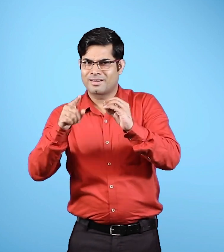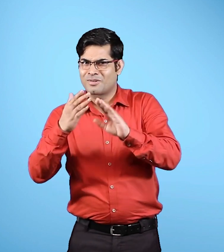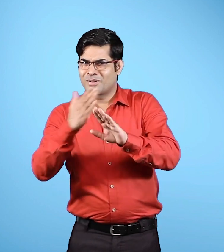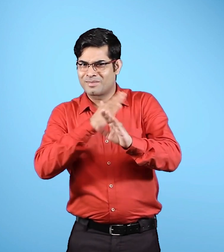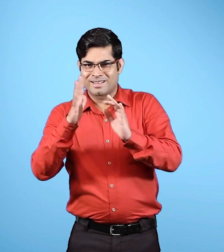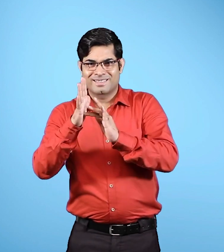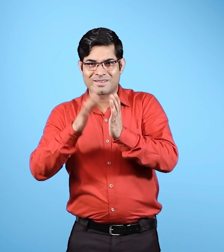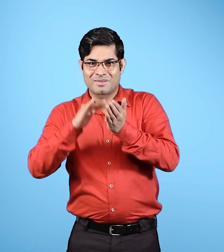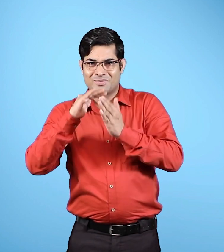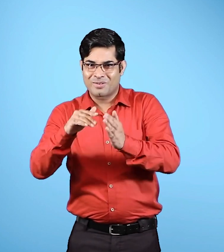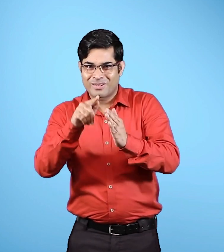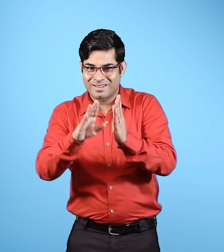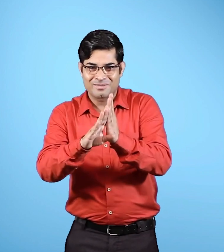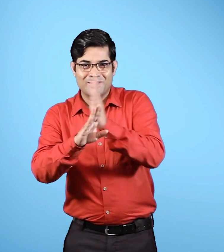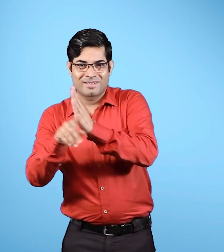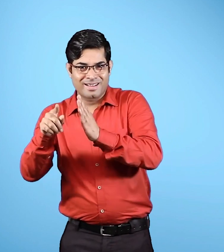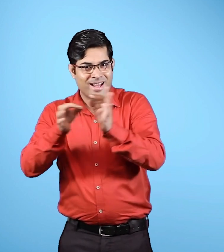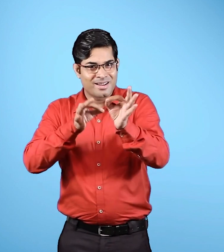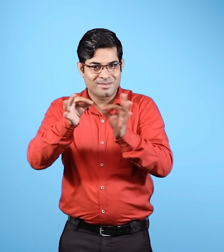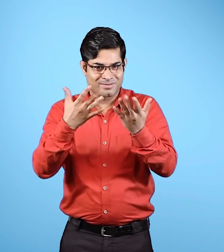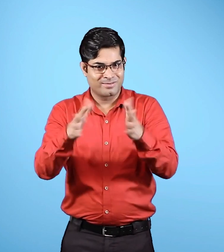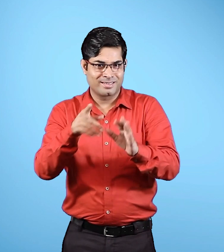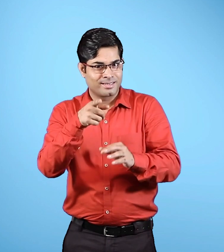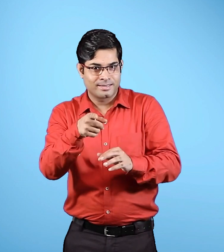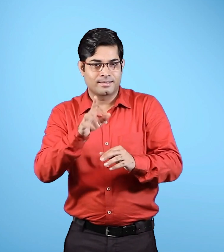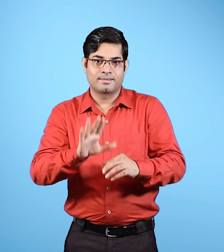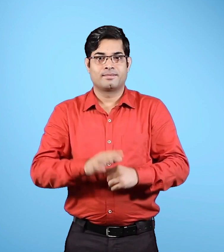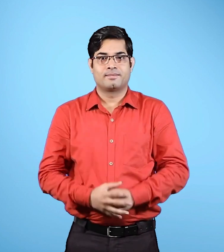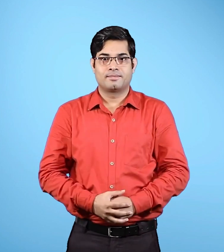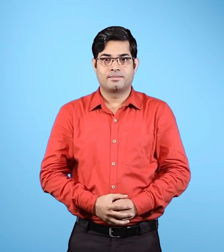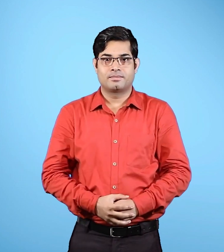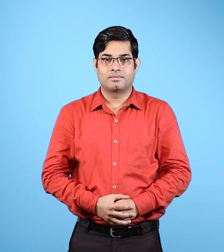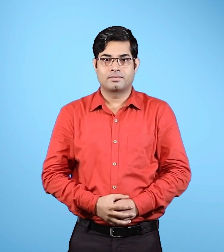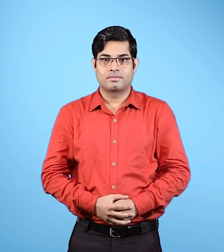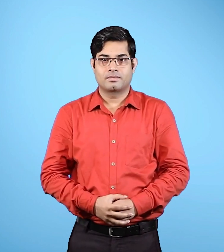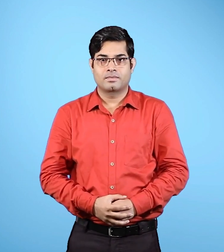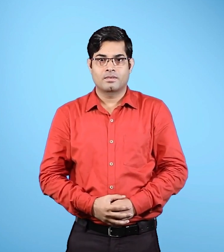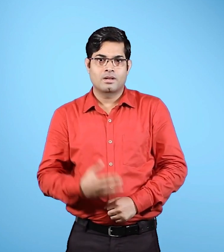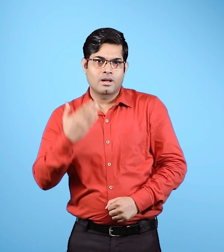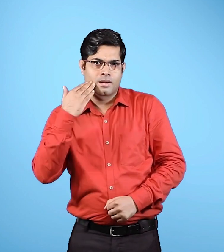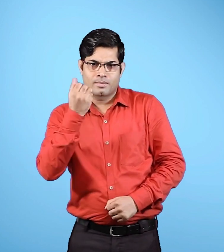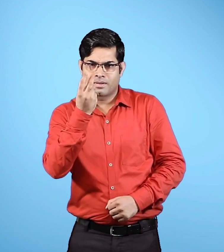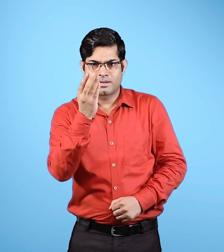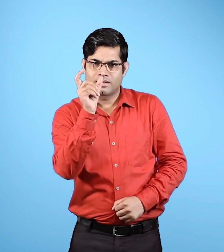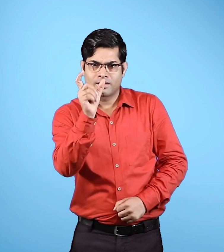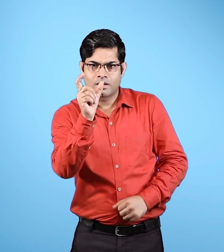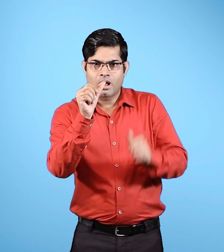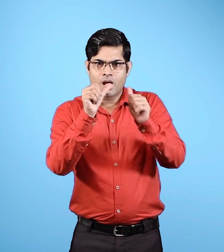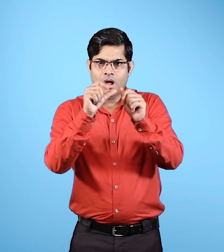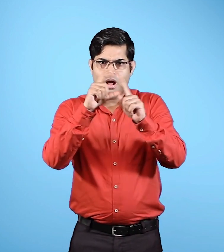BC. We have seen stands for before Christ. You will sometimes find